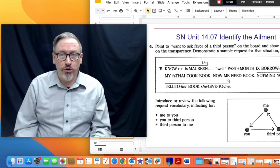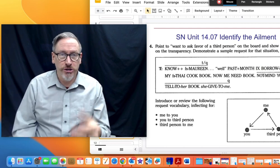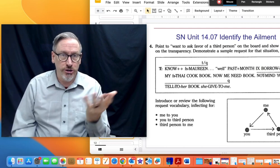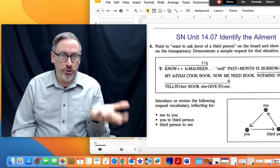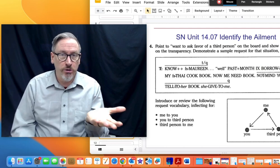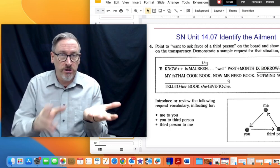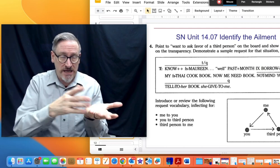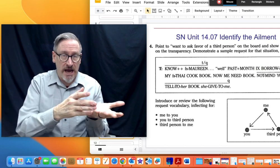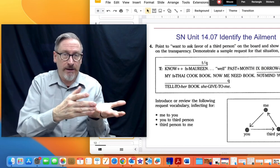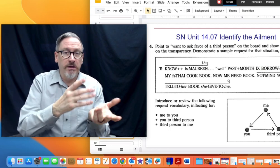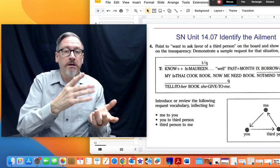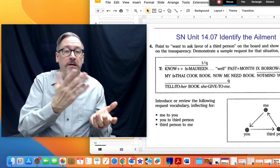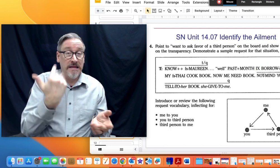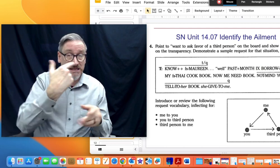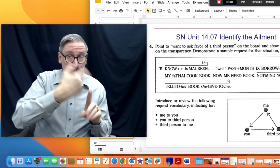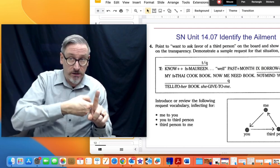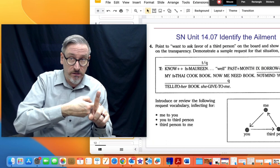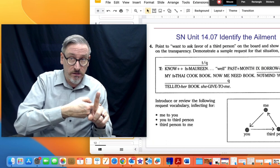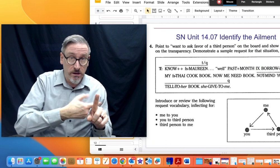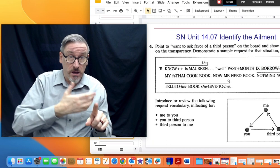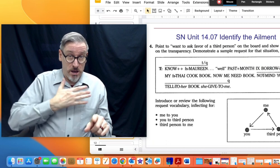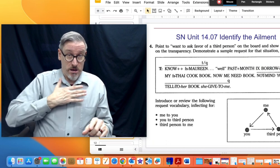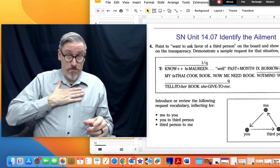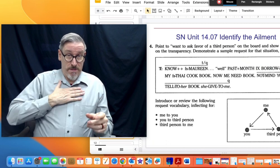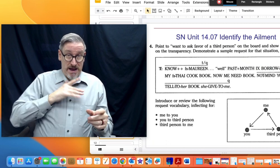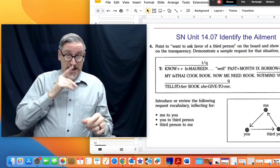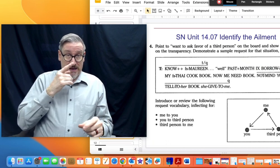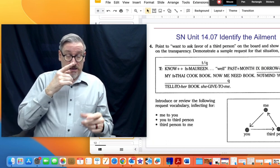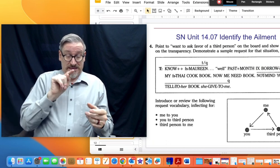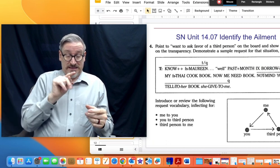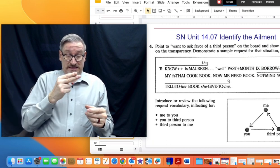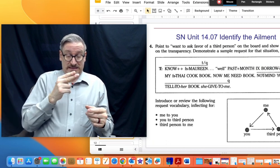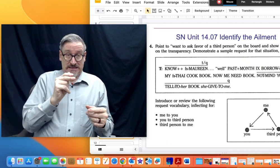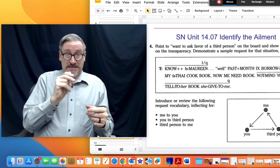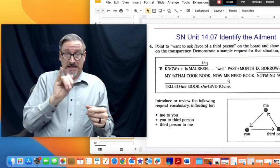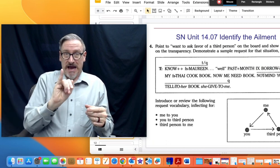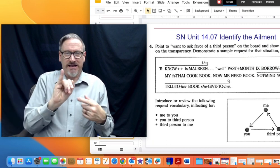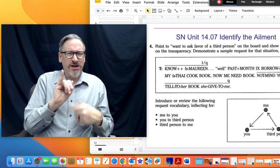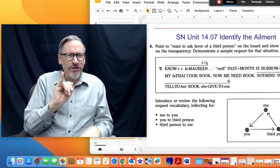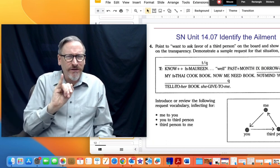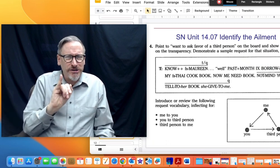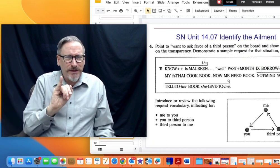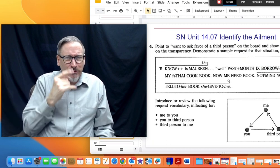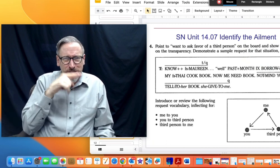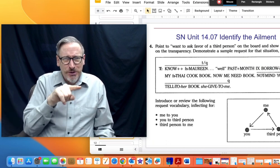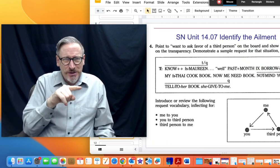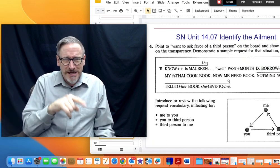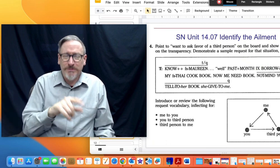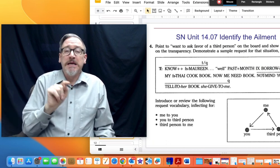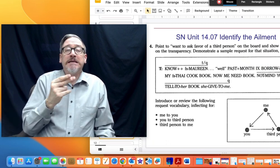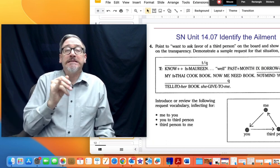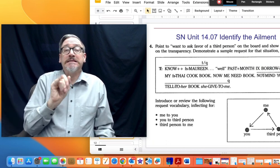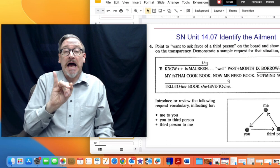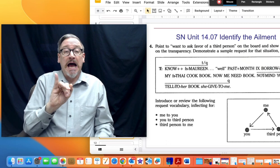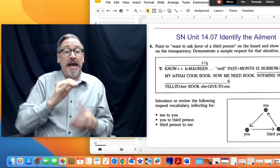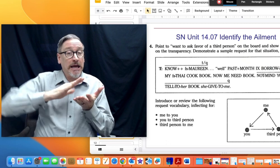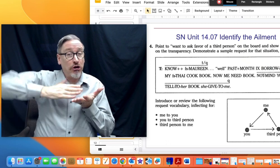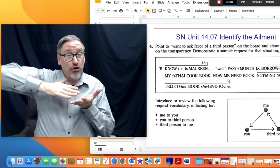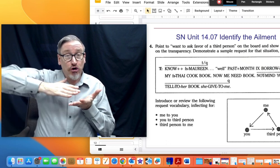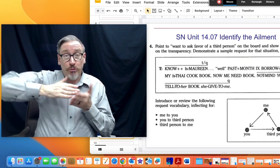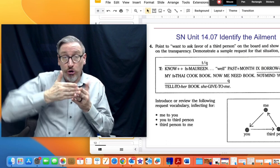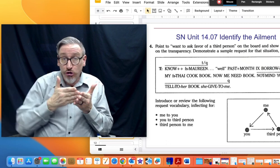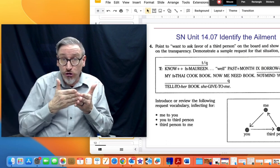You could do time last month. My Thai. It's hard to figure spell once you know the sign.